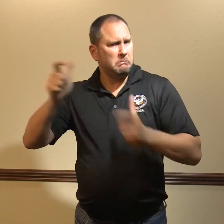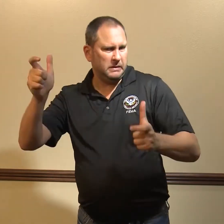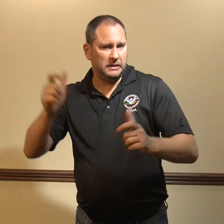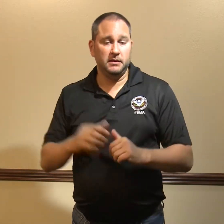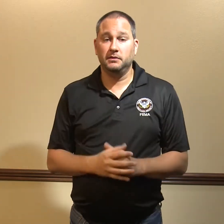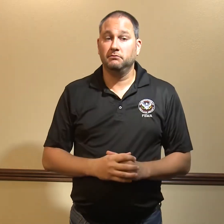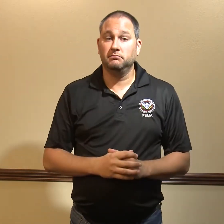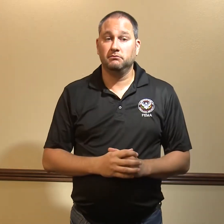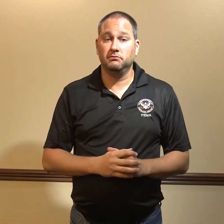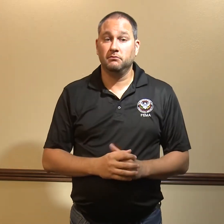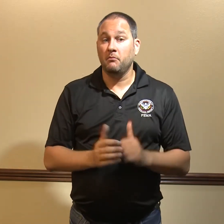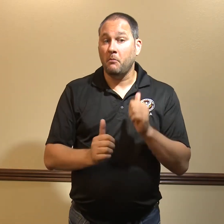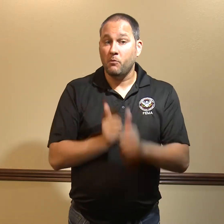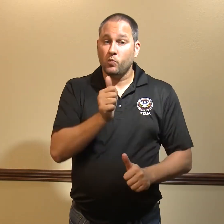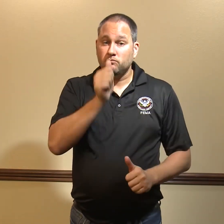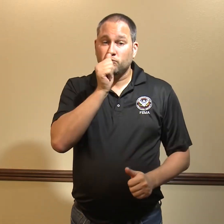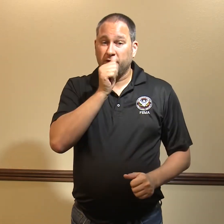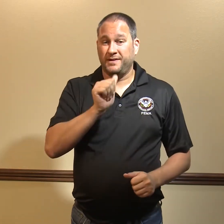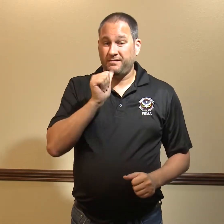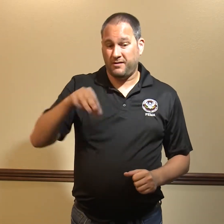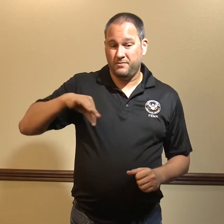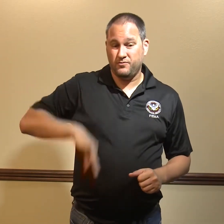nonprofit organization, and homeowners and renters.